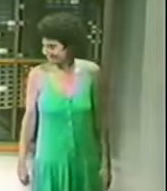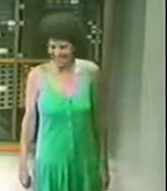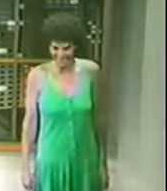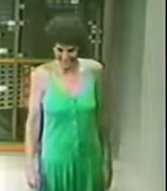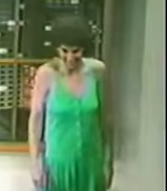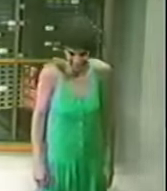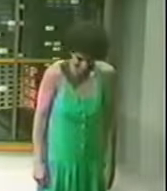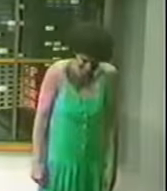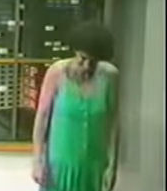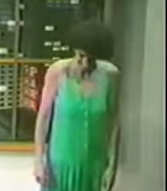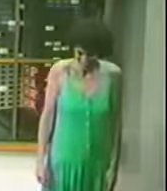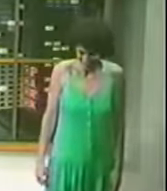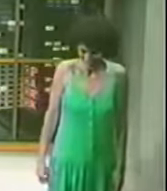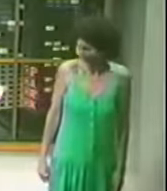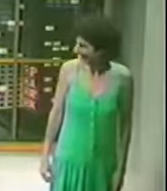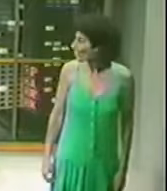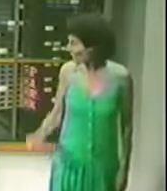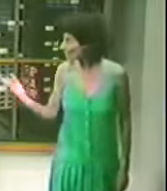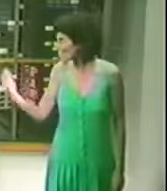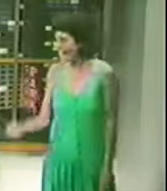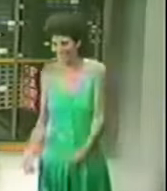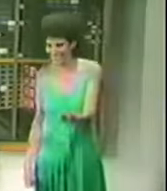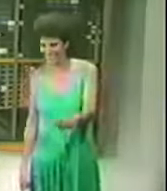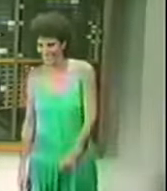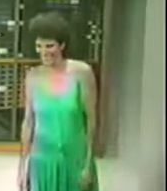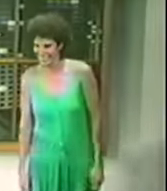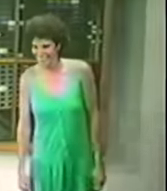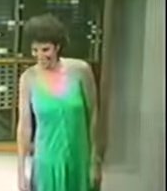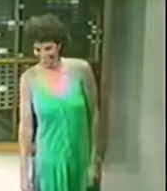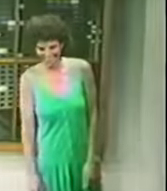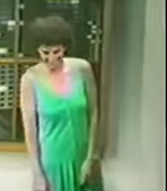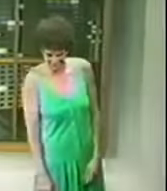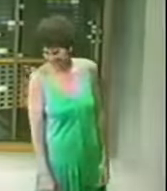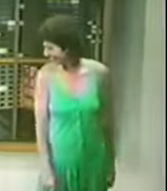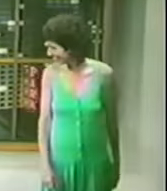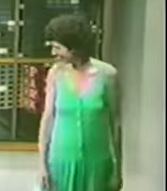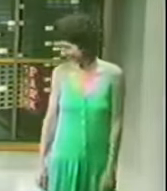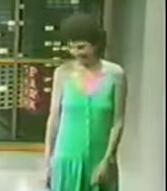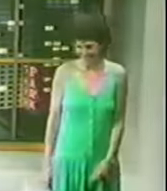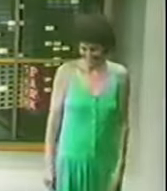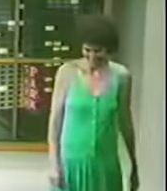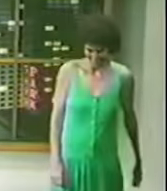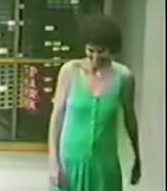Fuck you. Is that right? Is that right? Okay.